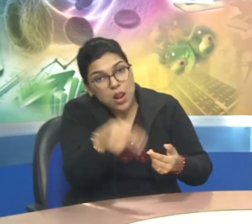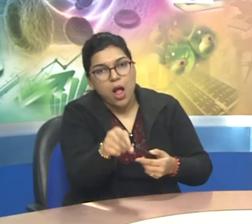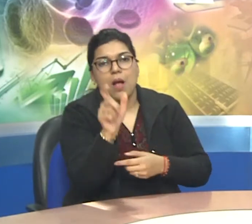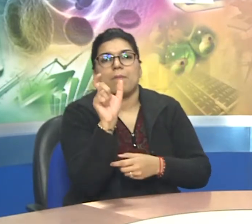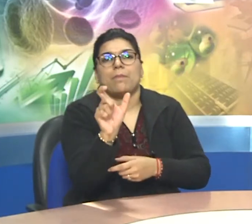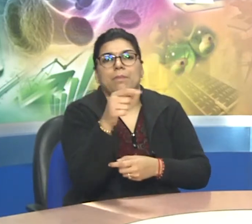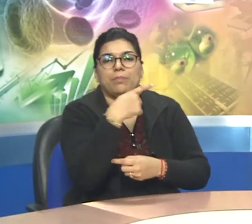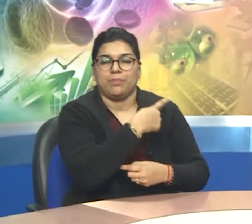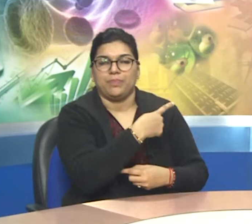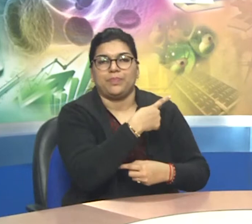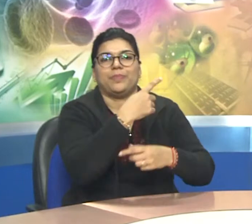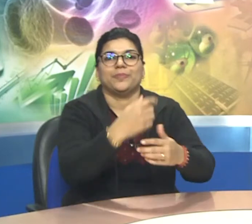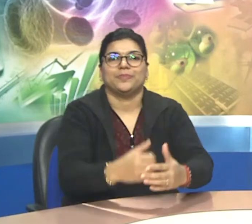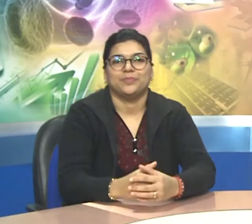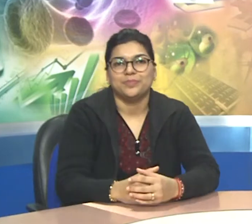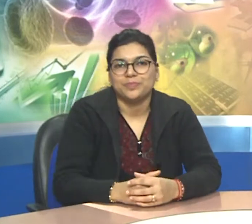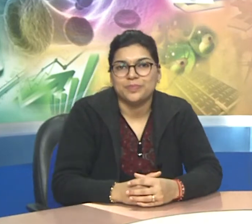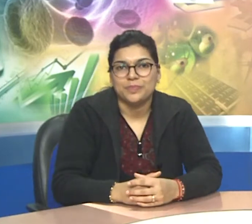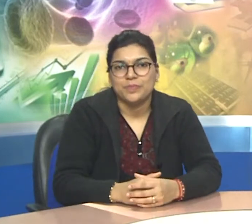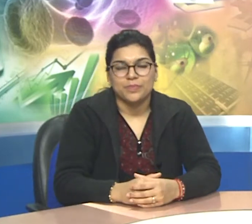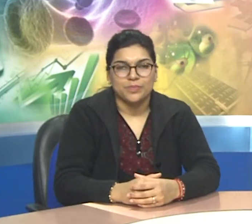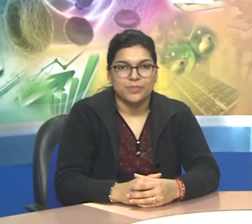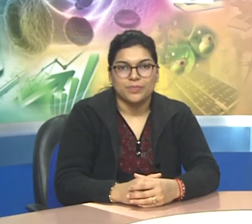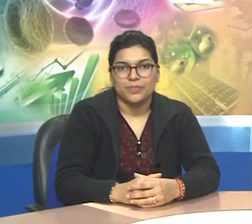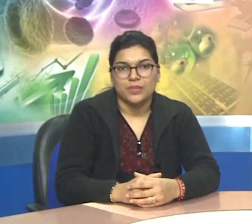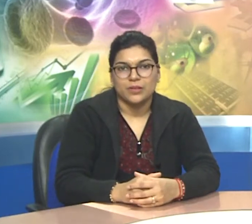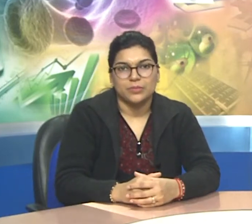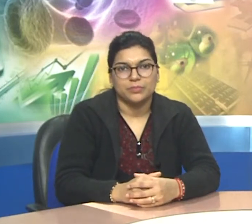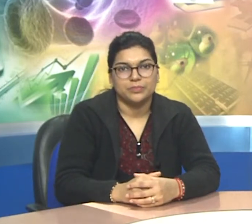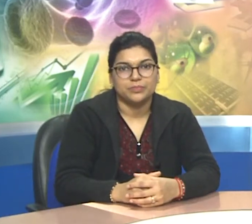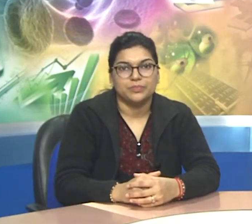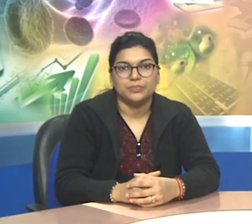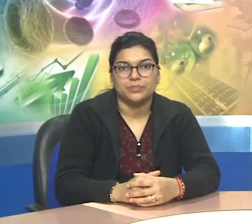room, that all are called as scrapped.